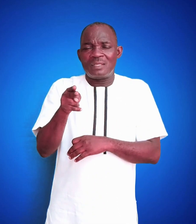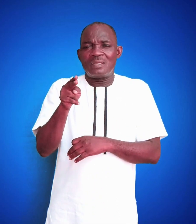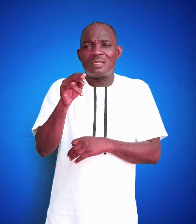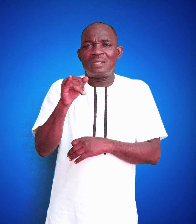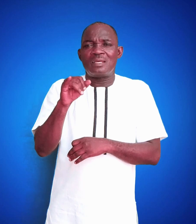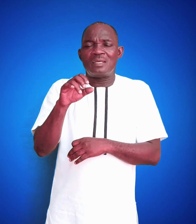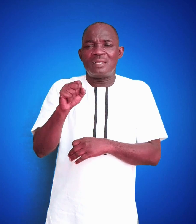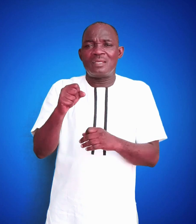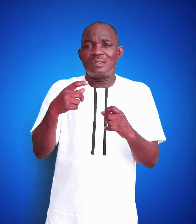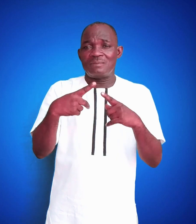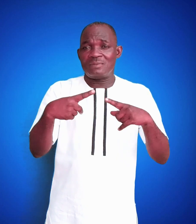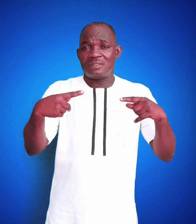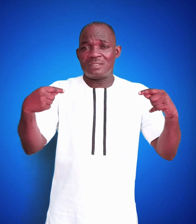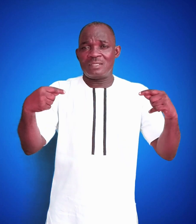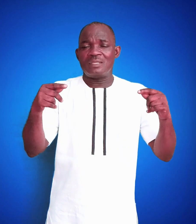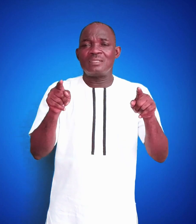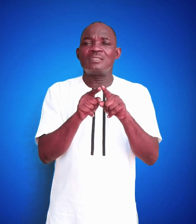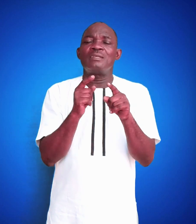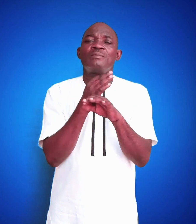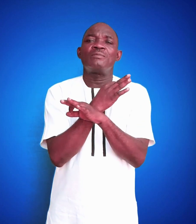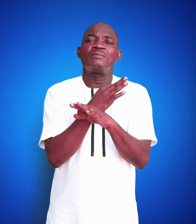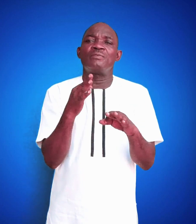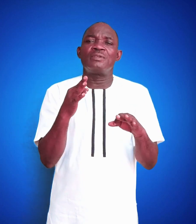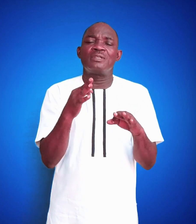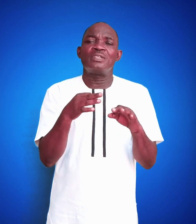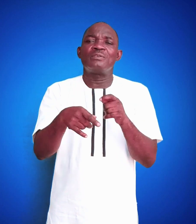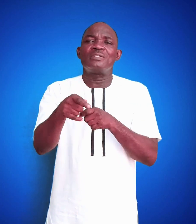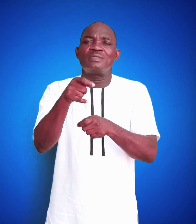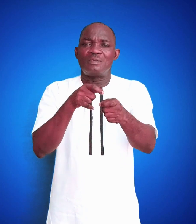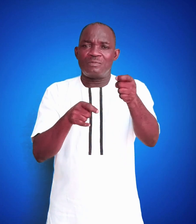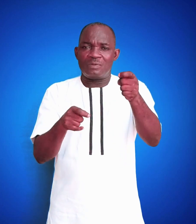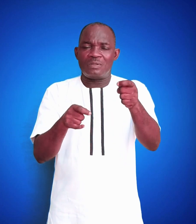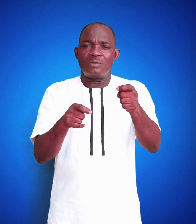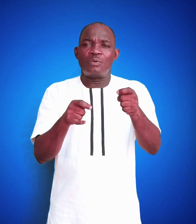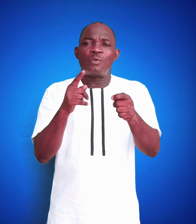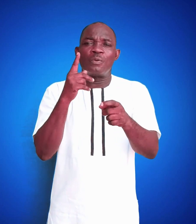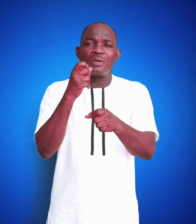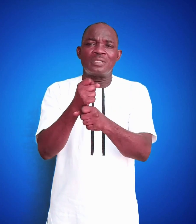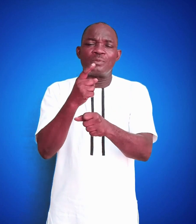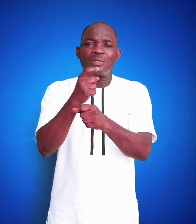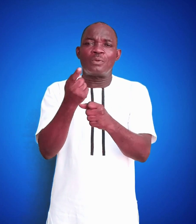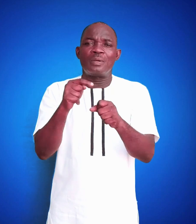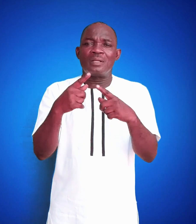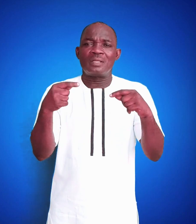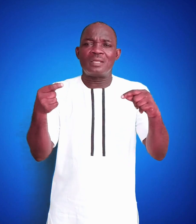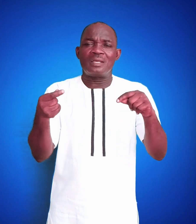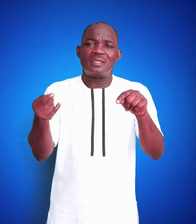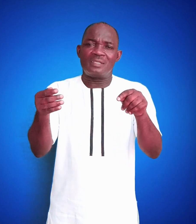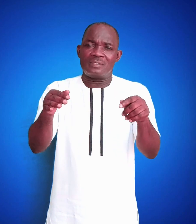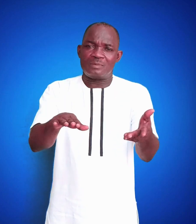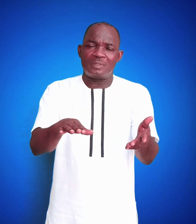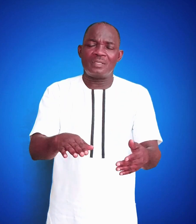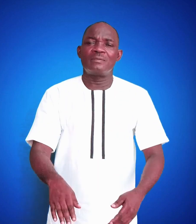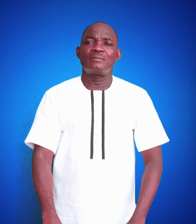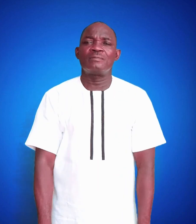NHIS card and free renewal on yearly basis.